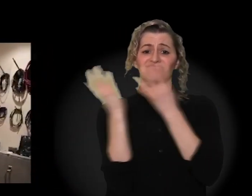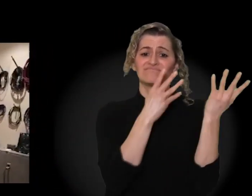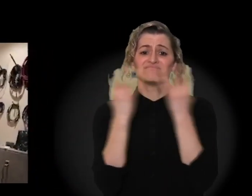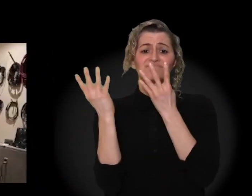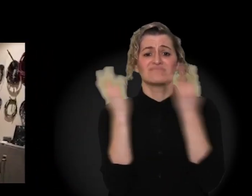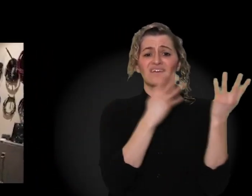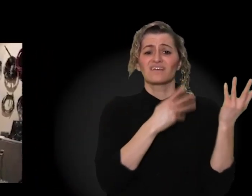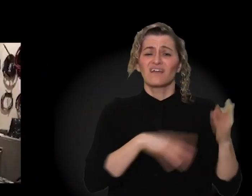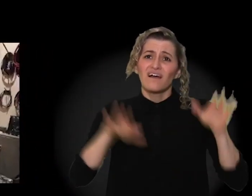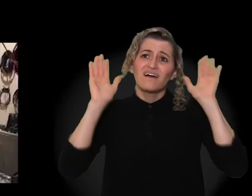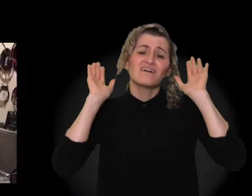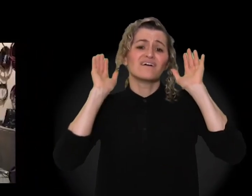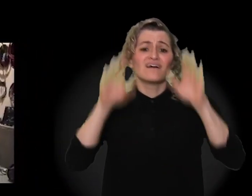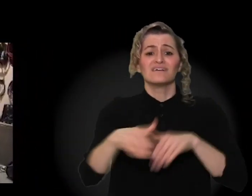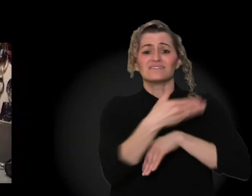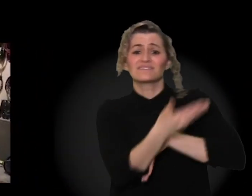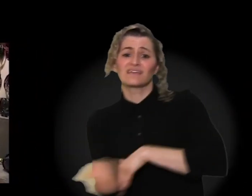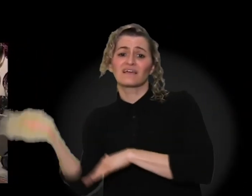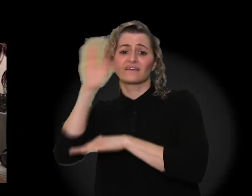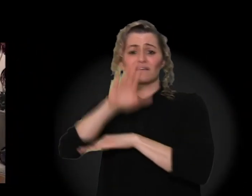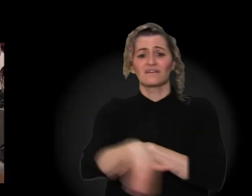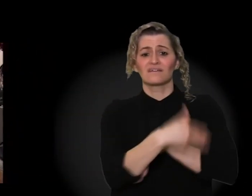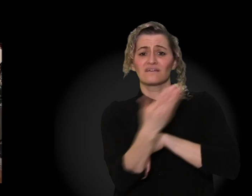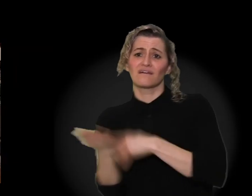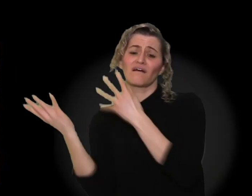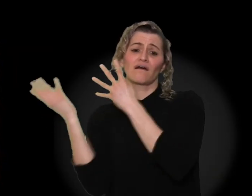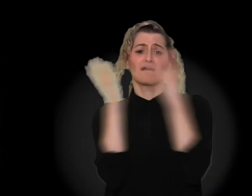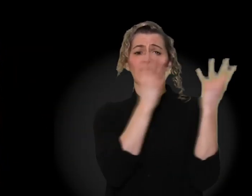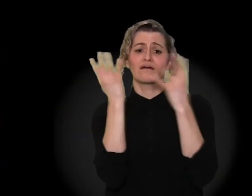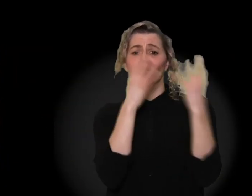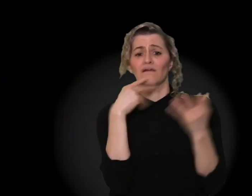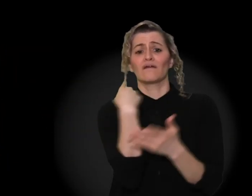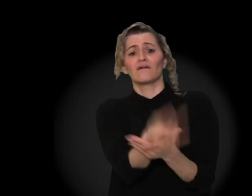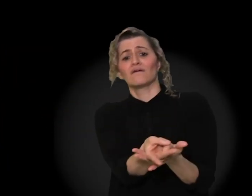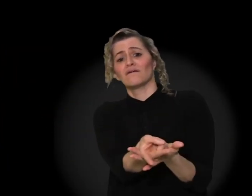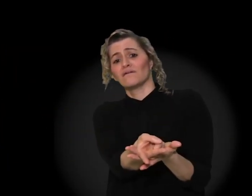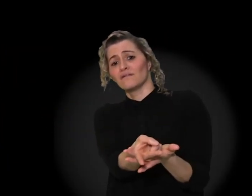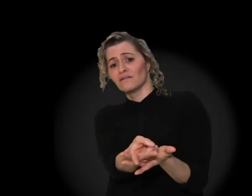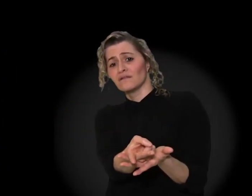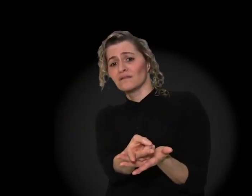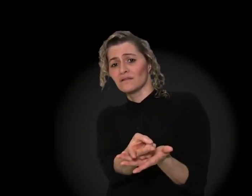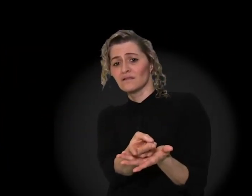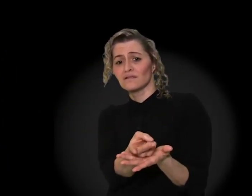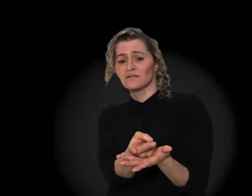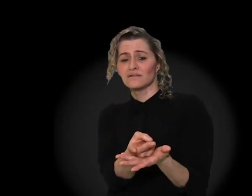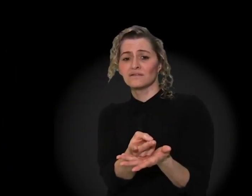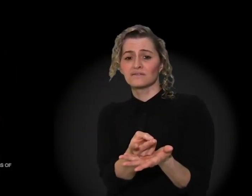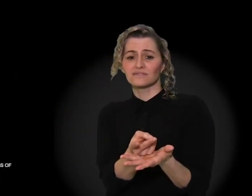and let the day roll by.